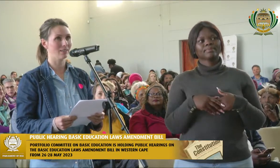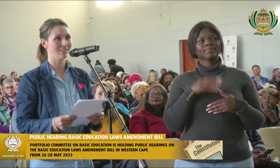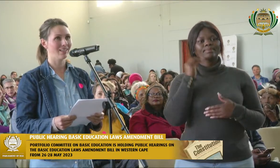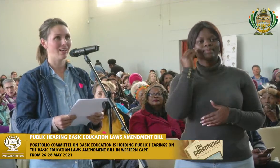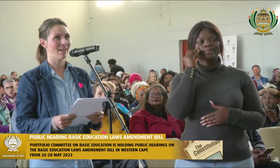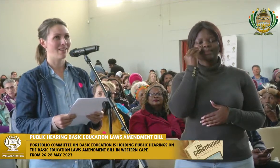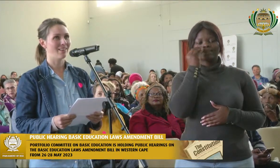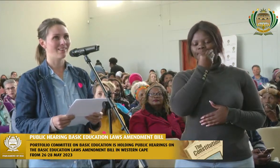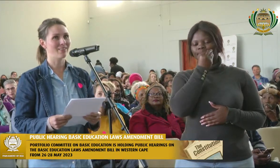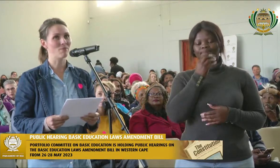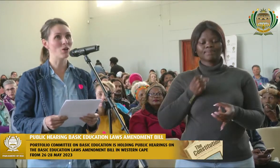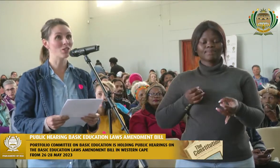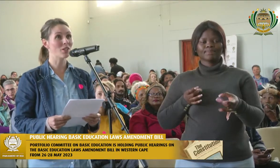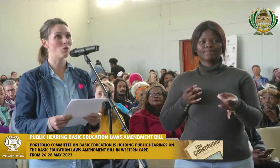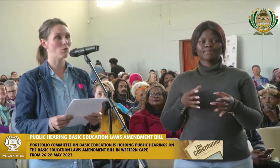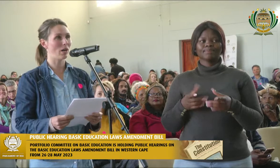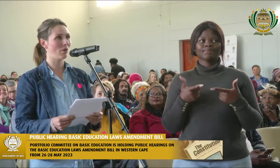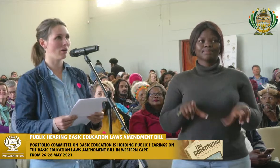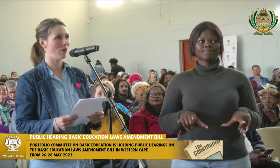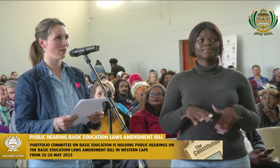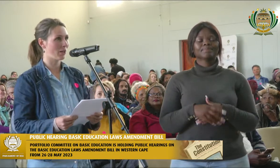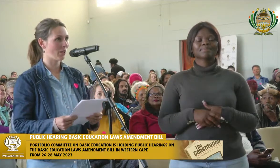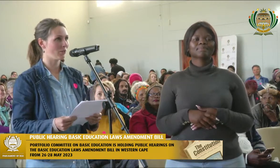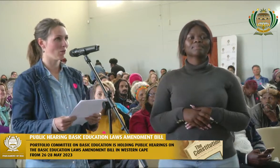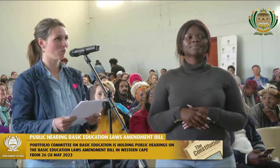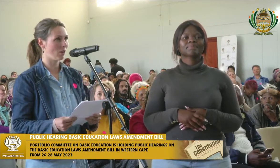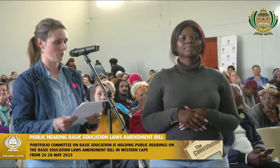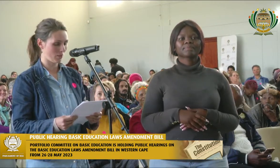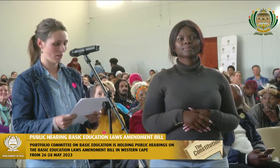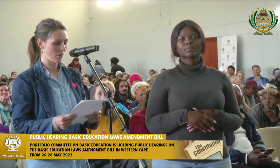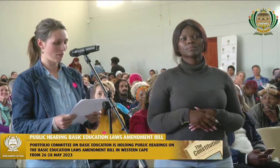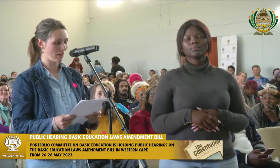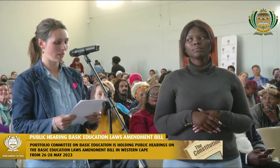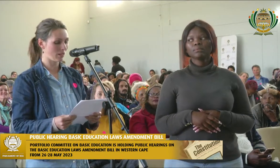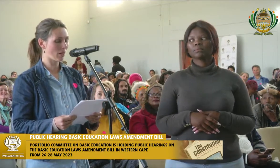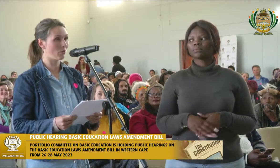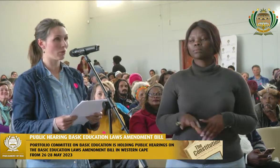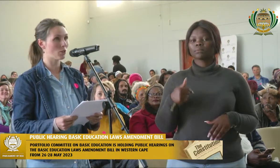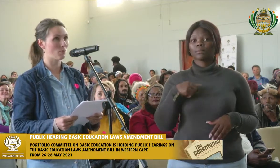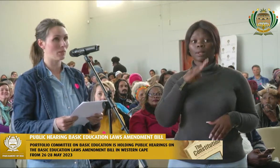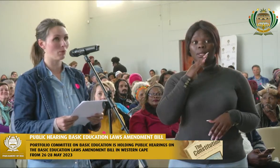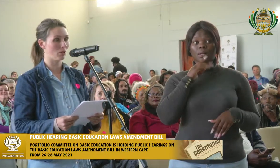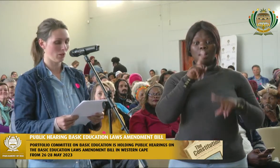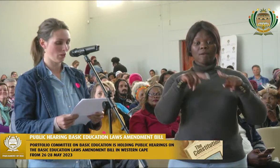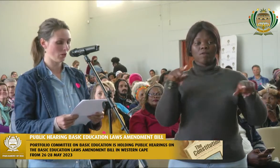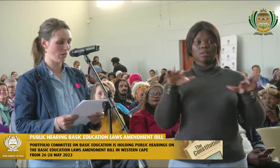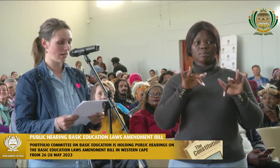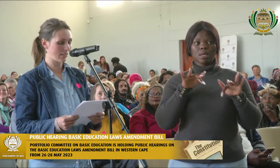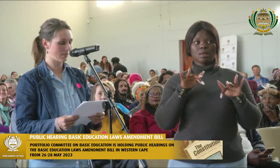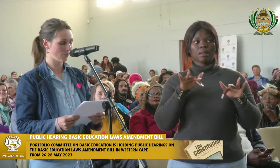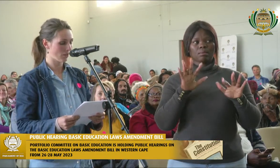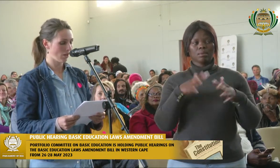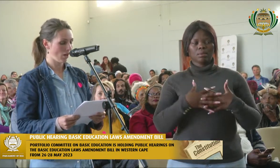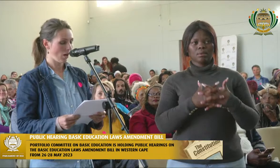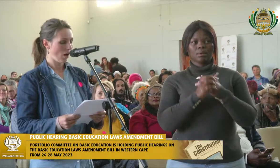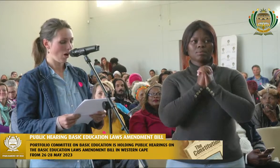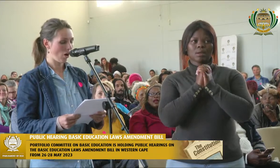Karate, the motto of our coat of arms, meaning diverse people